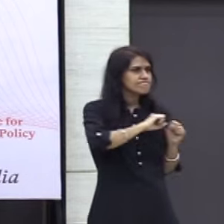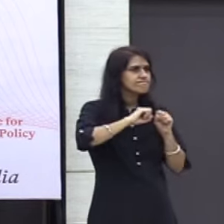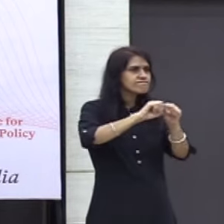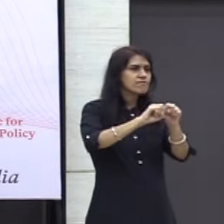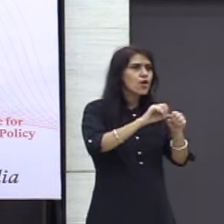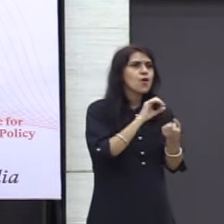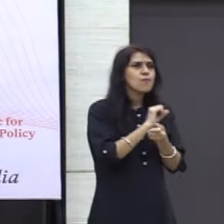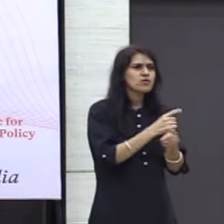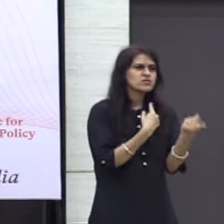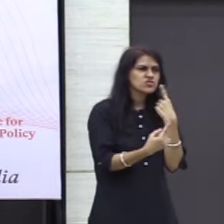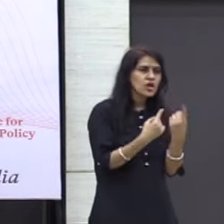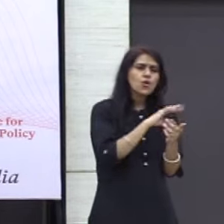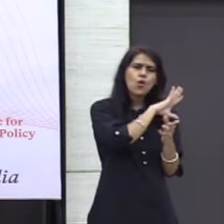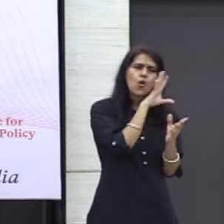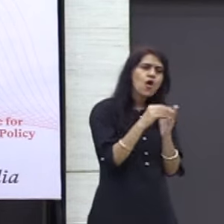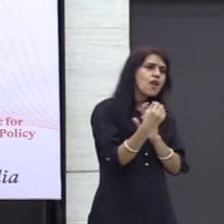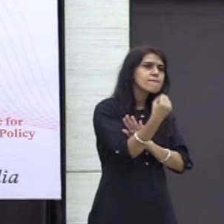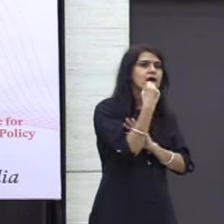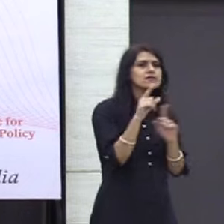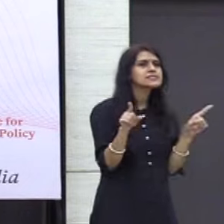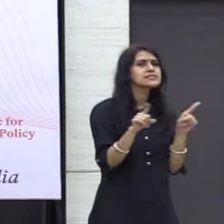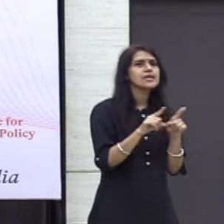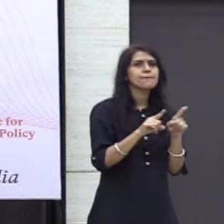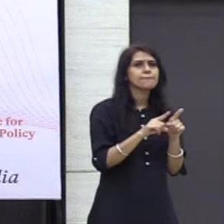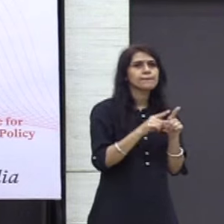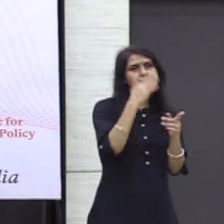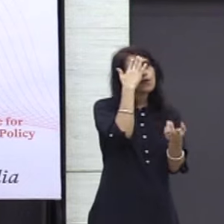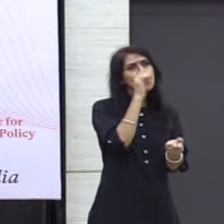So they have all the powers of a police officer.